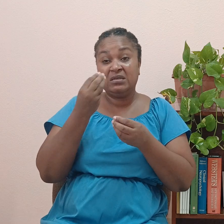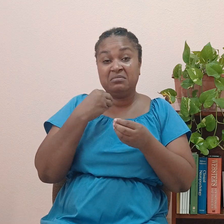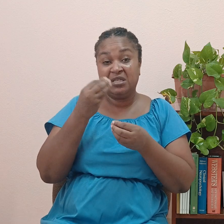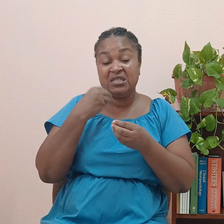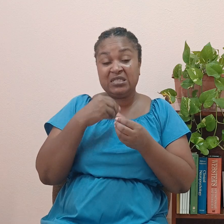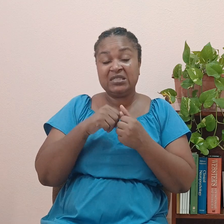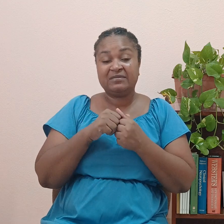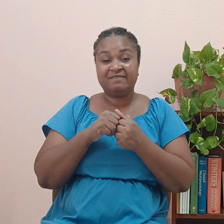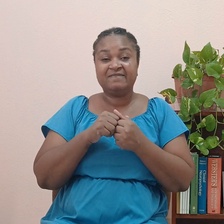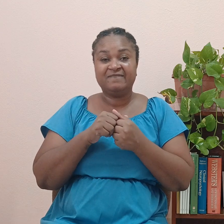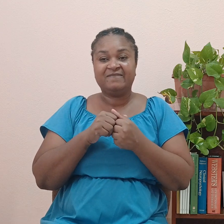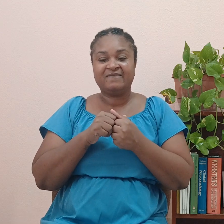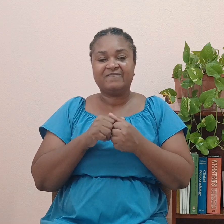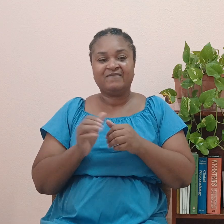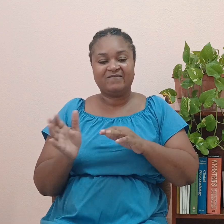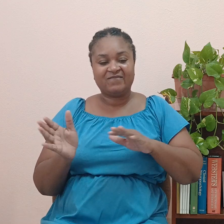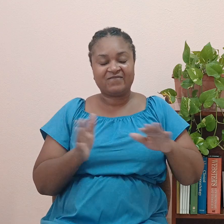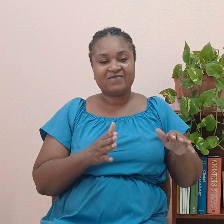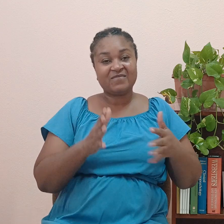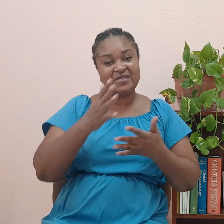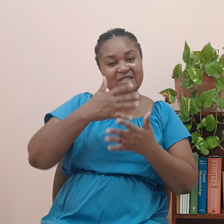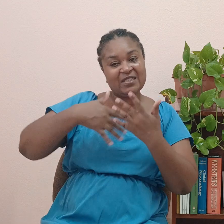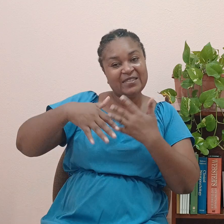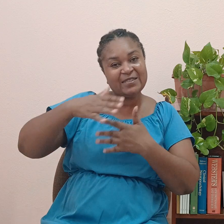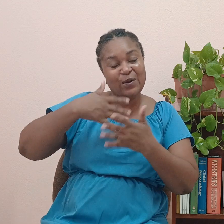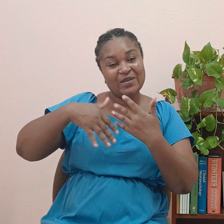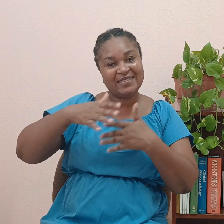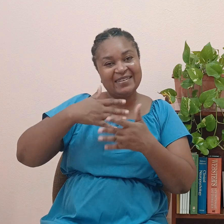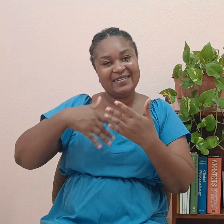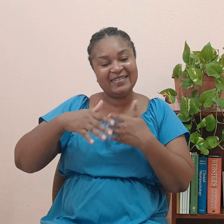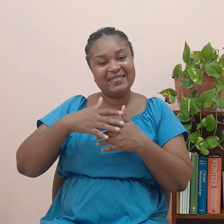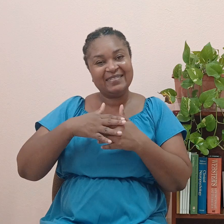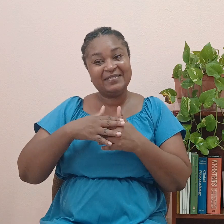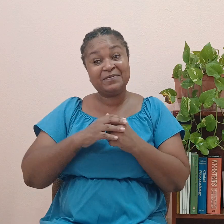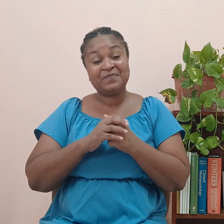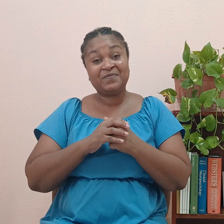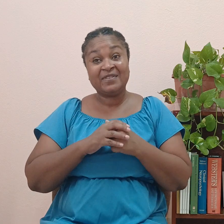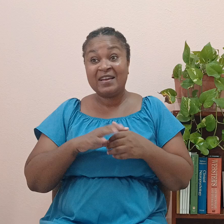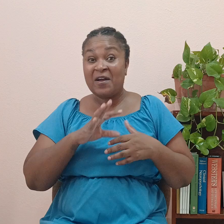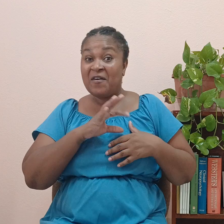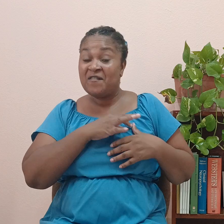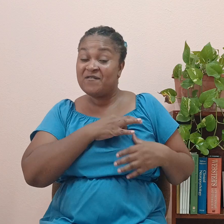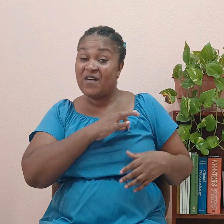Social. Volunteer to help someone less fortunate than yourself.